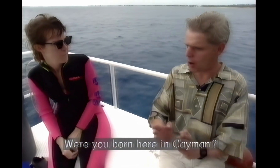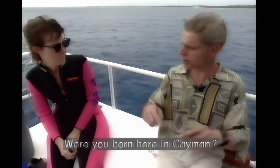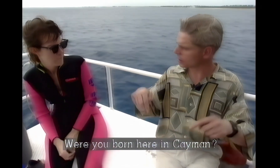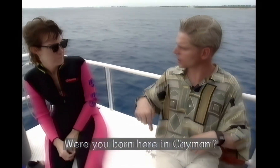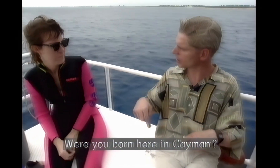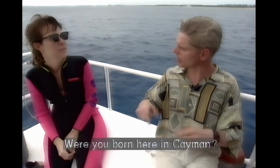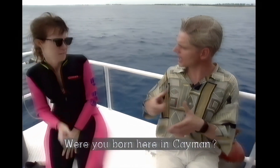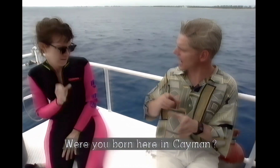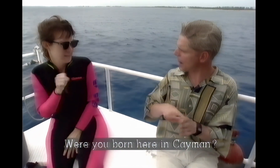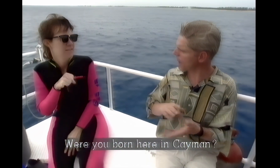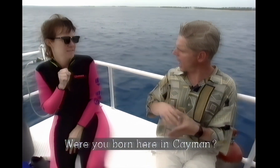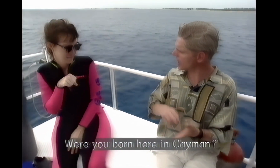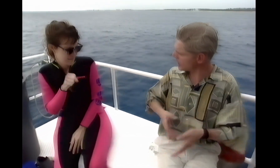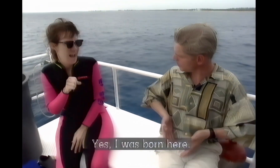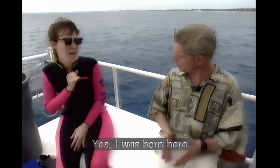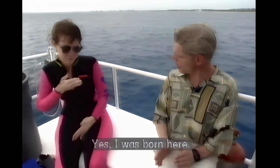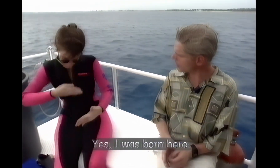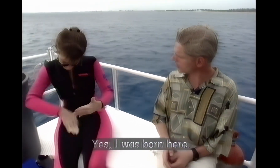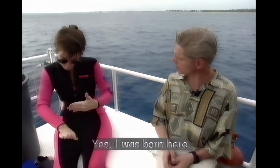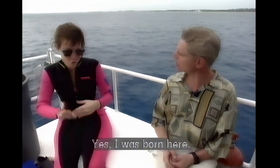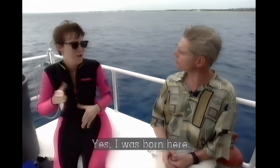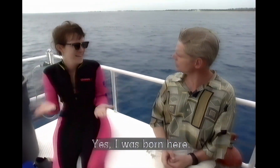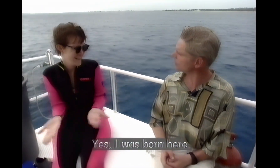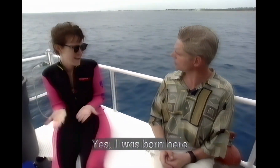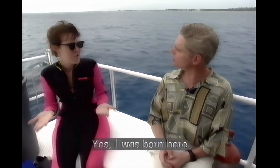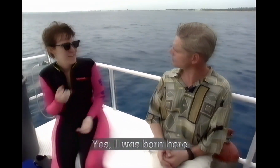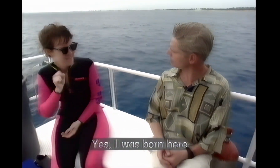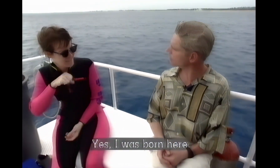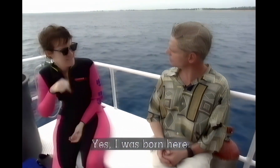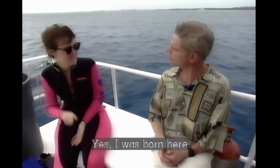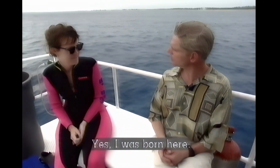Now, were you born here in Cayman? Yes, yes, I was born here.